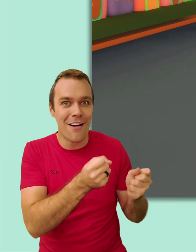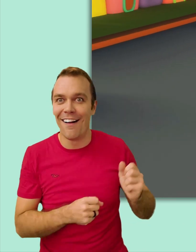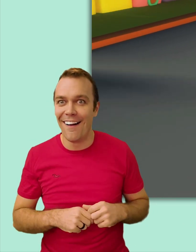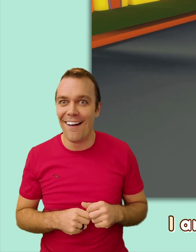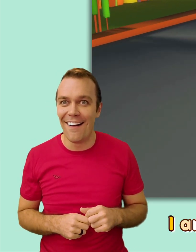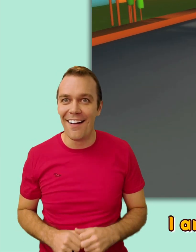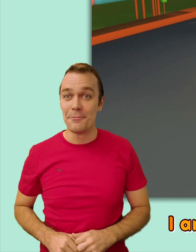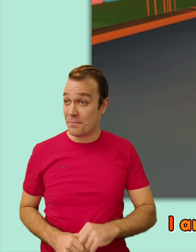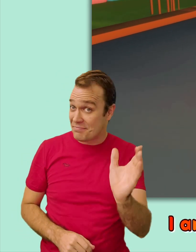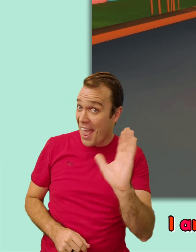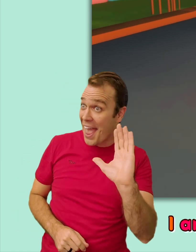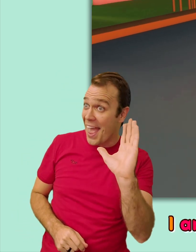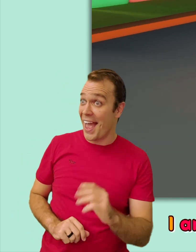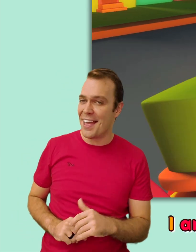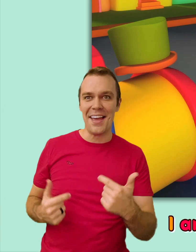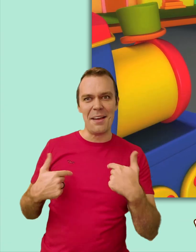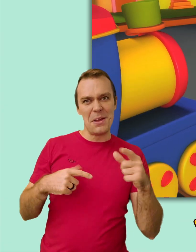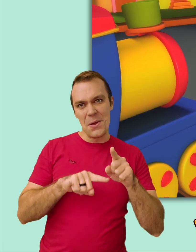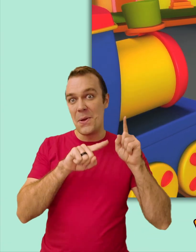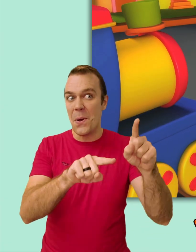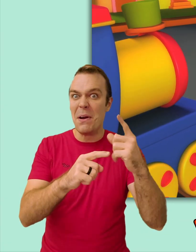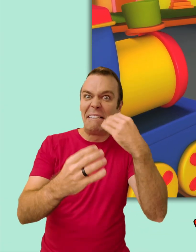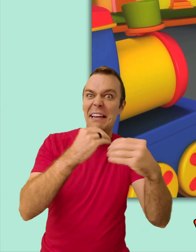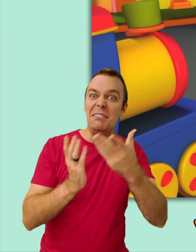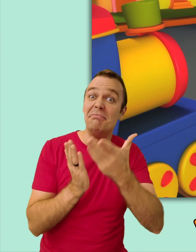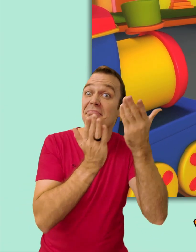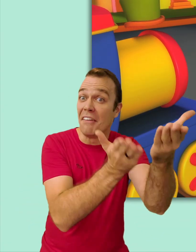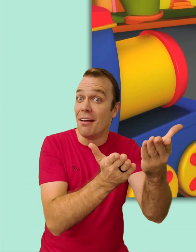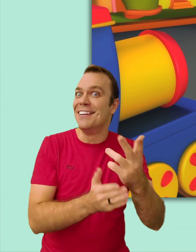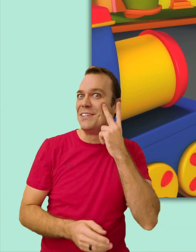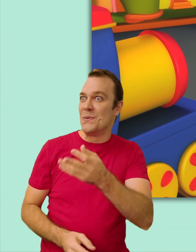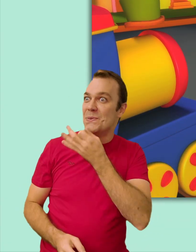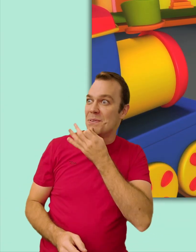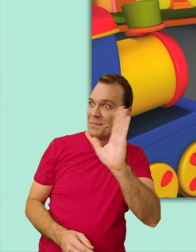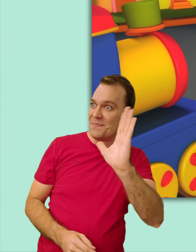Hey, Bob! I am going out for a picnic. We'll see you soon, Bob.